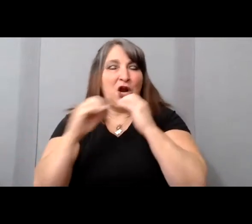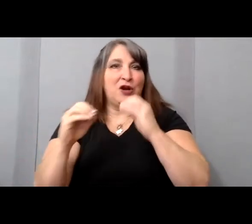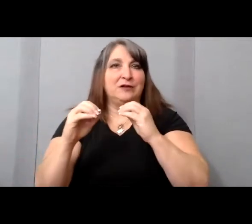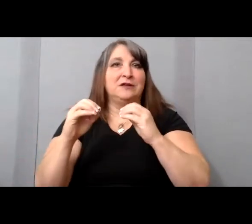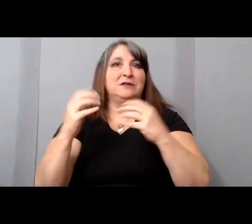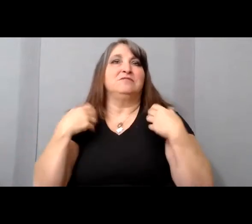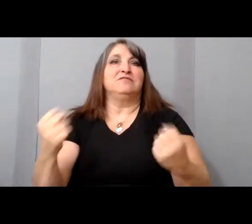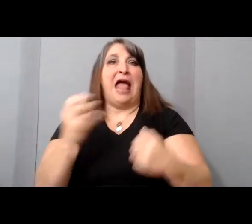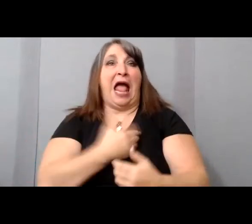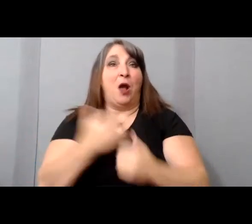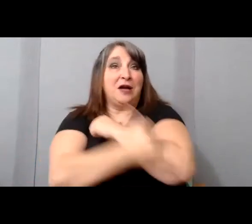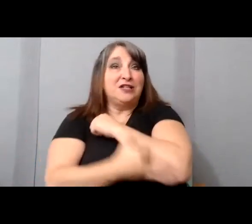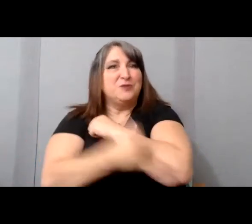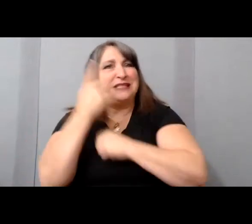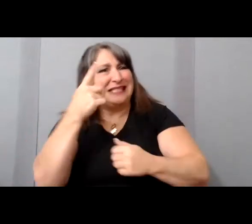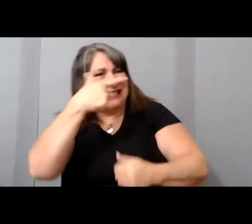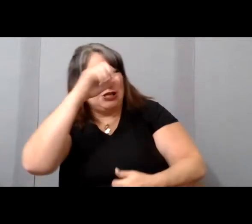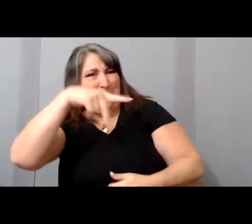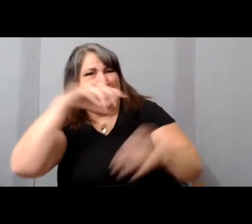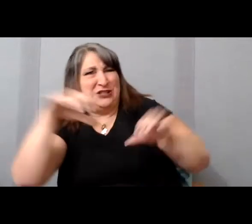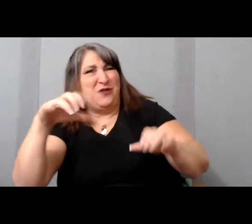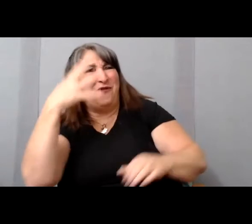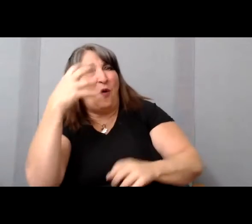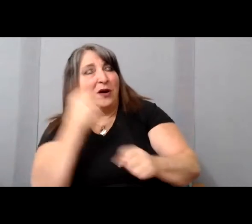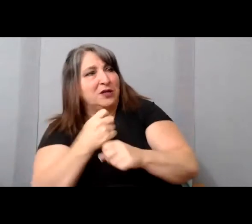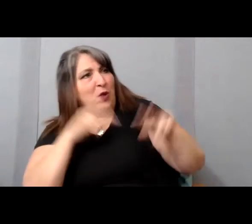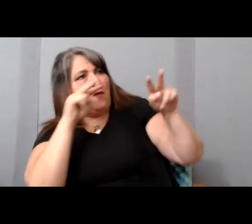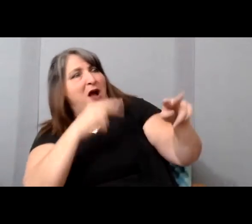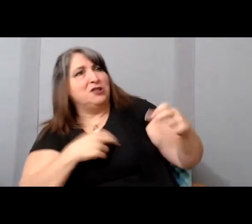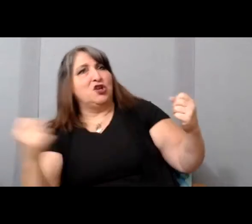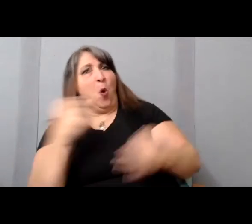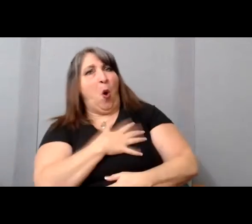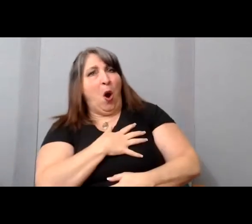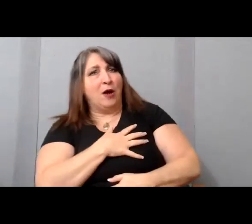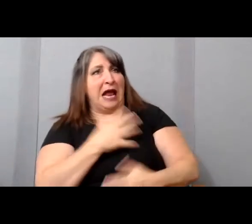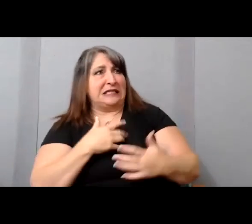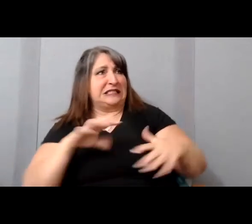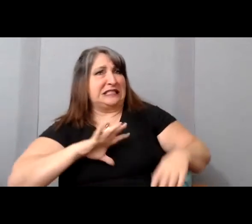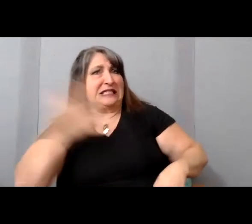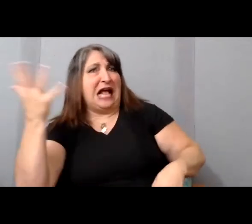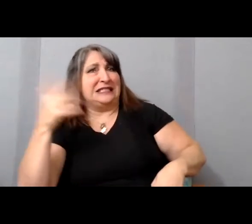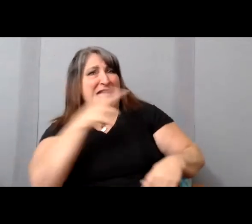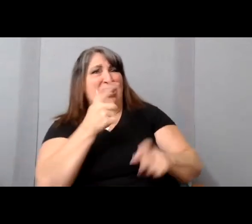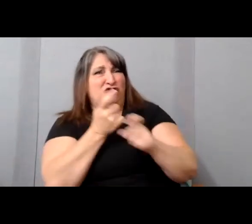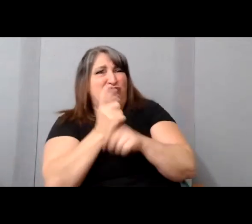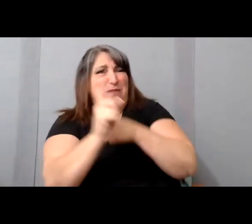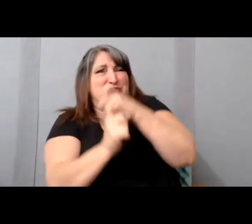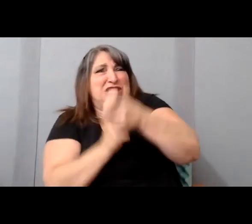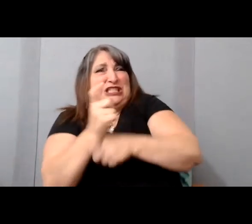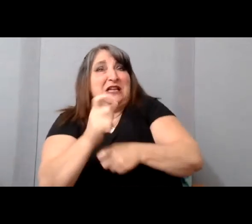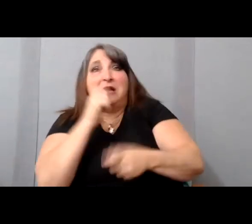is capable of. We've watched 4 years in horror and disgust at the corruption. And all of it didn't just happen